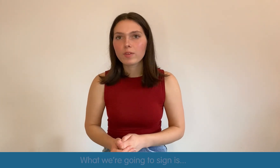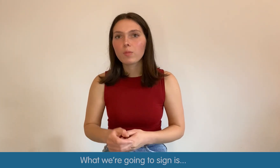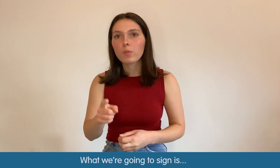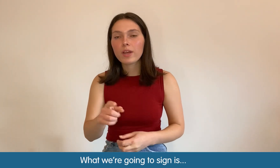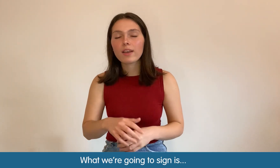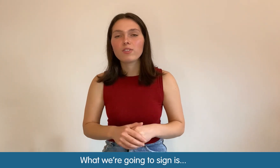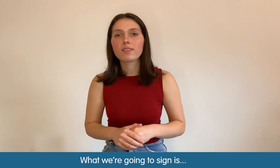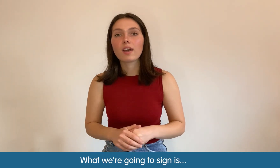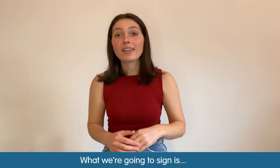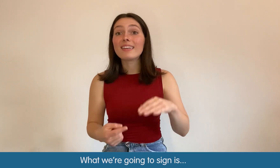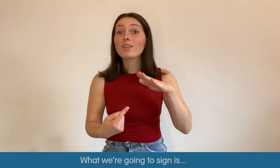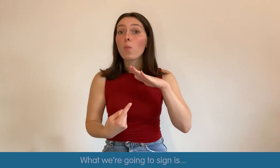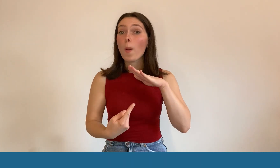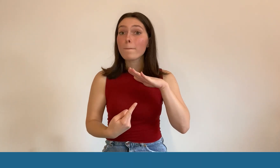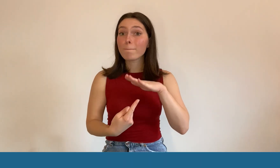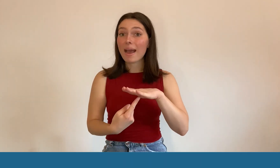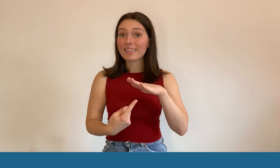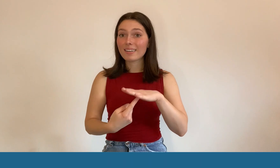What we're going to sign is,